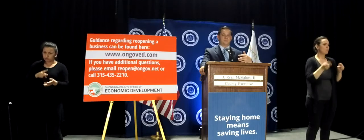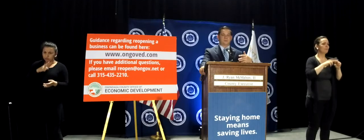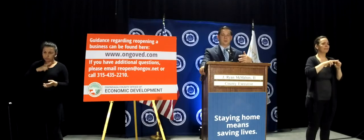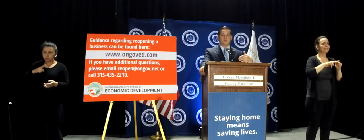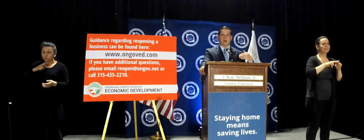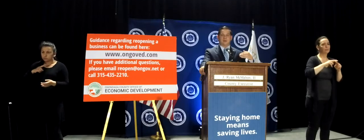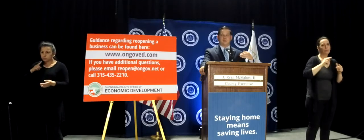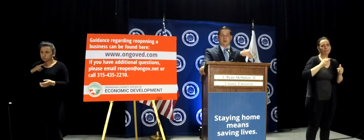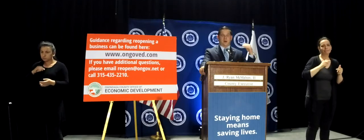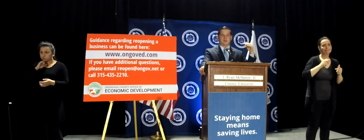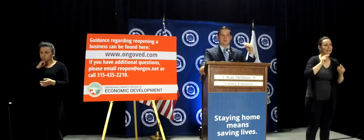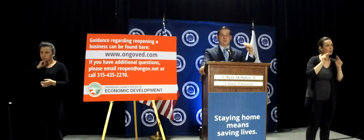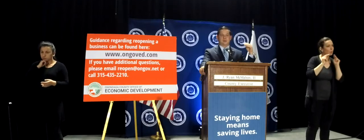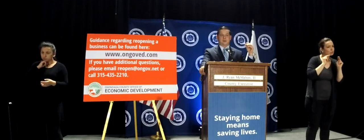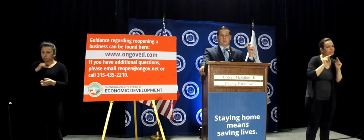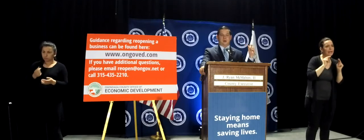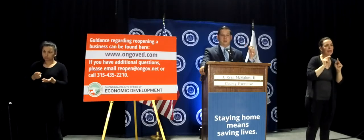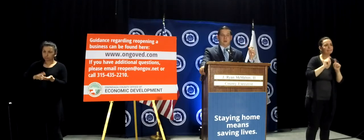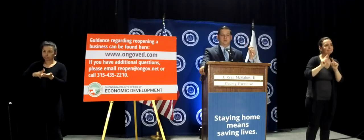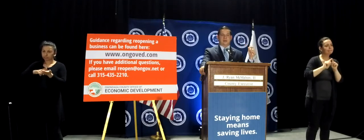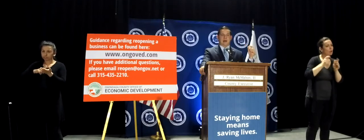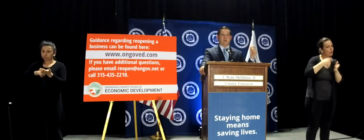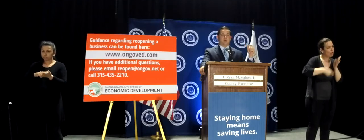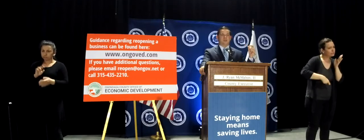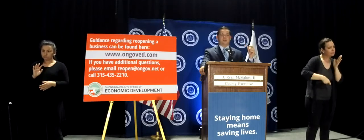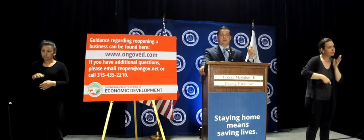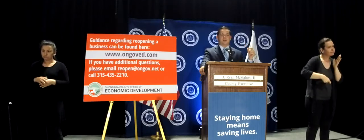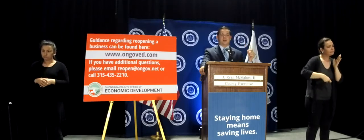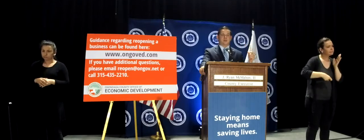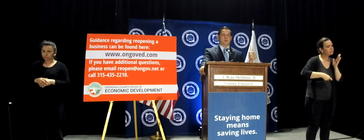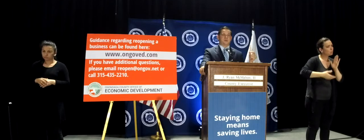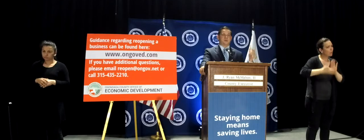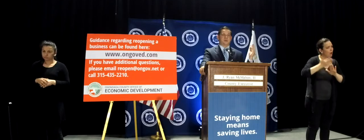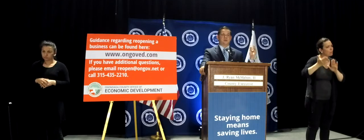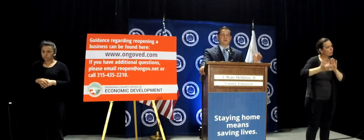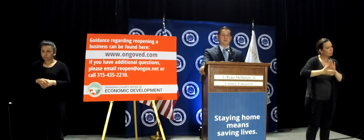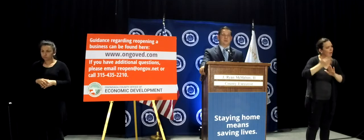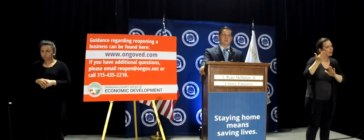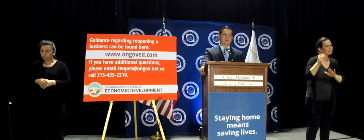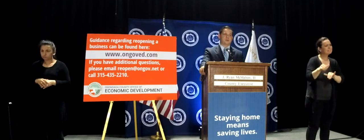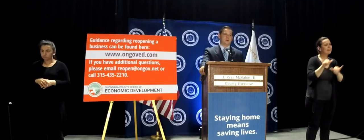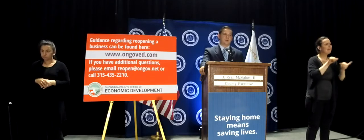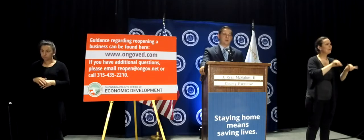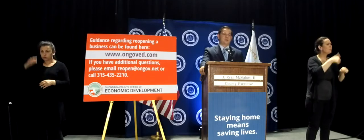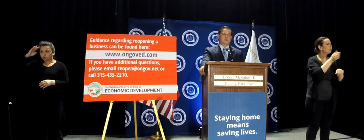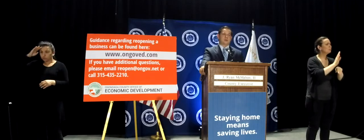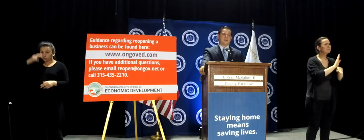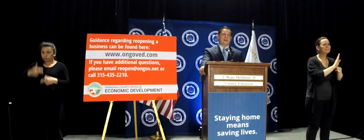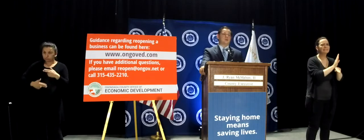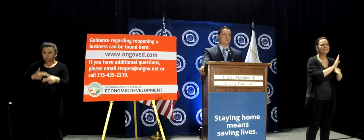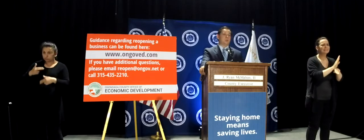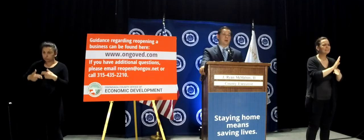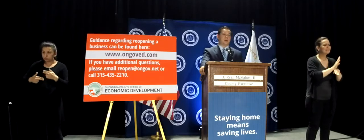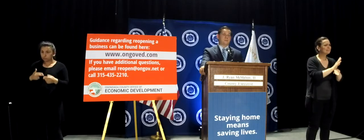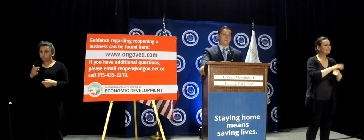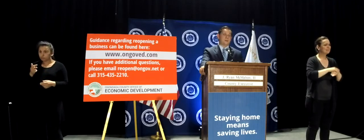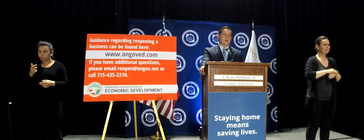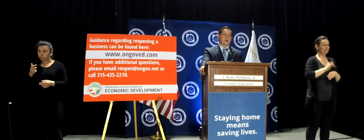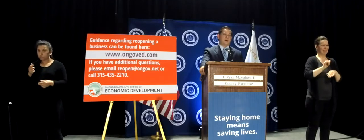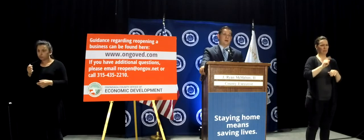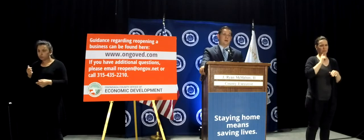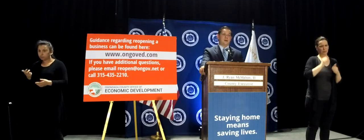so you have a cost of just operation, just like any other business that increases every year. So certainly that's new